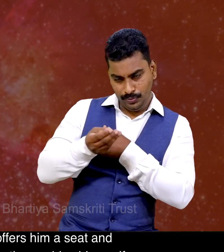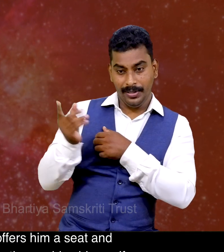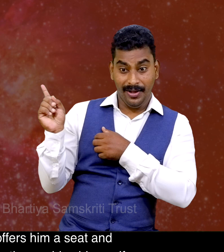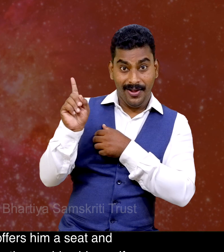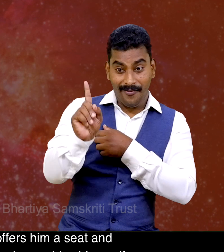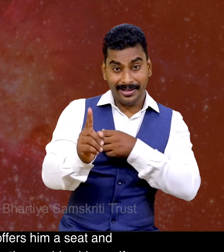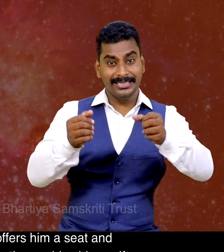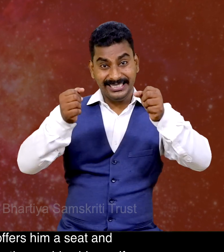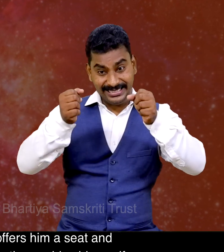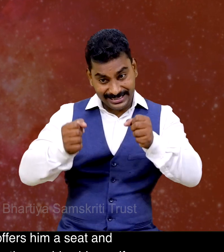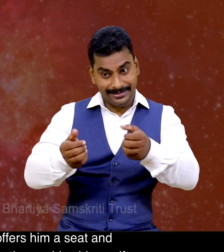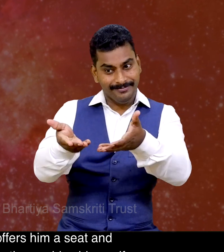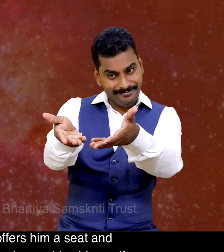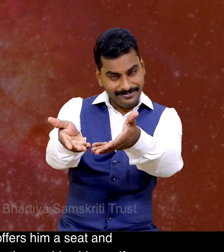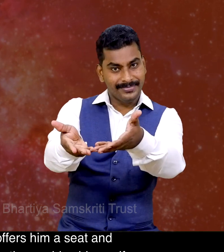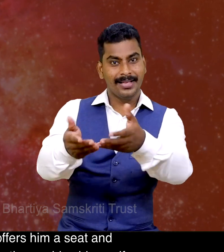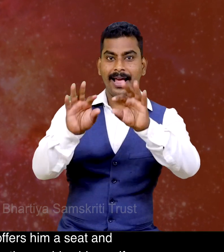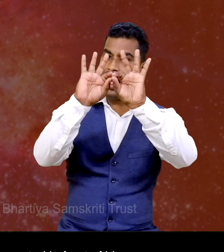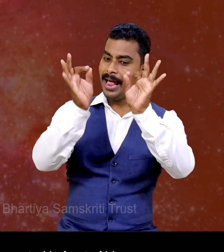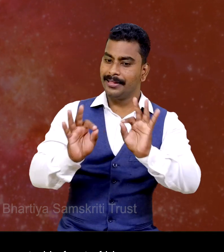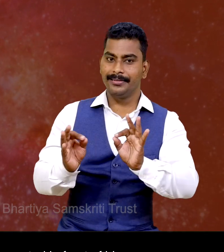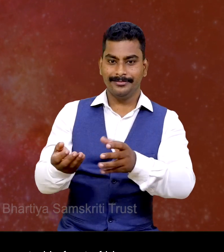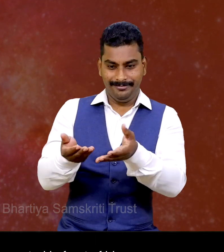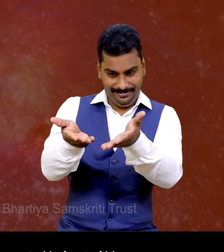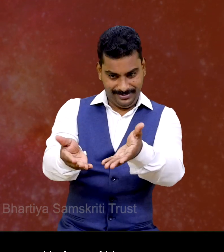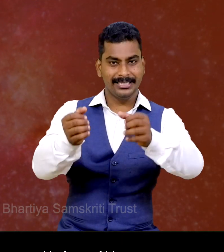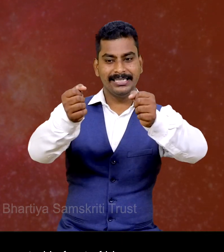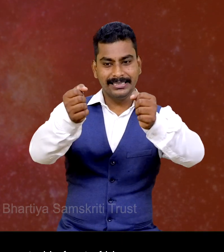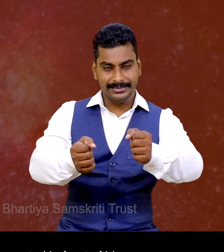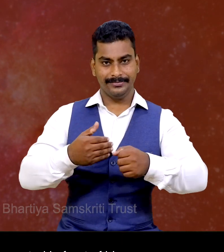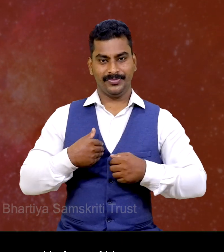and directly worships him as if he is seated in front of him.